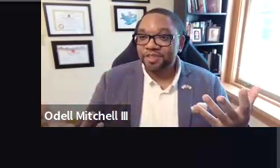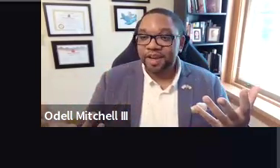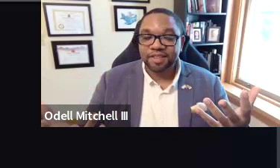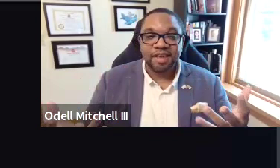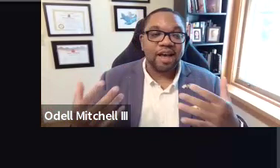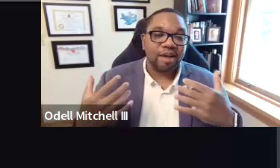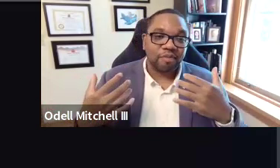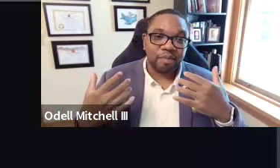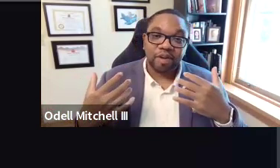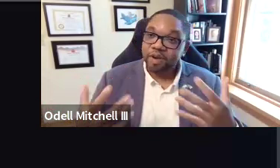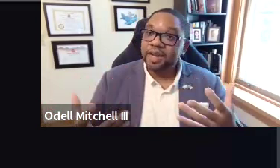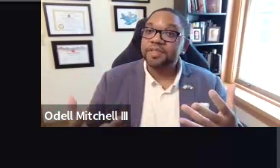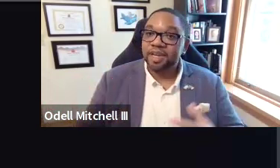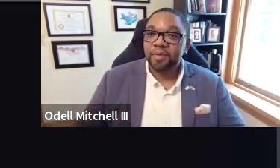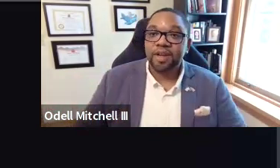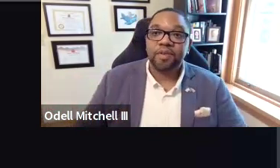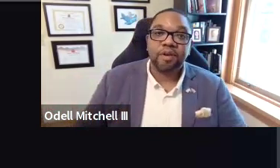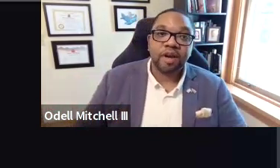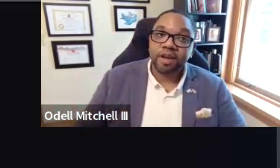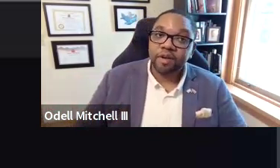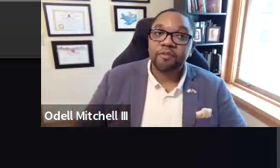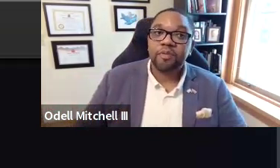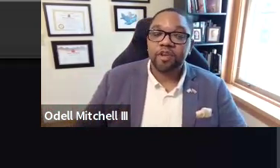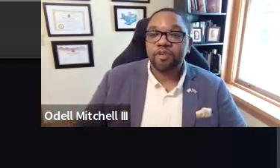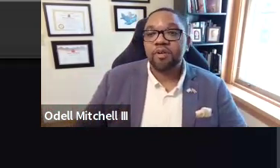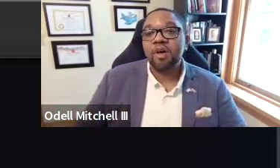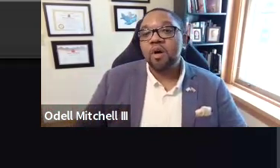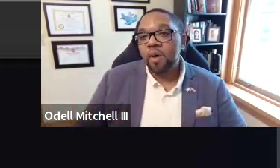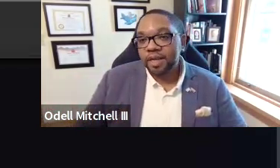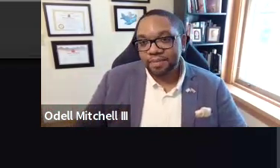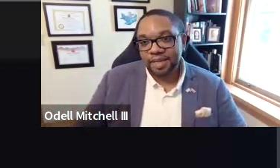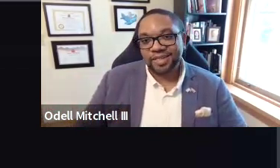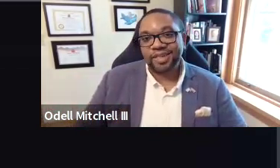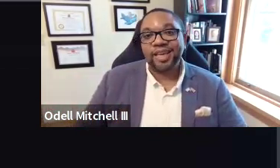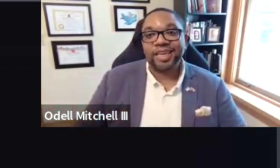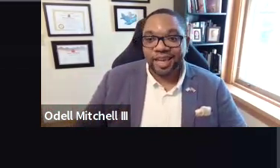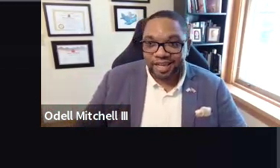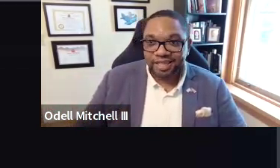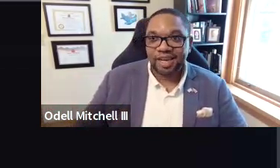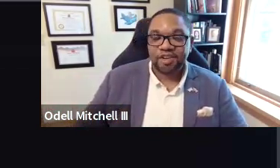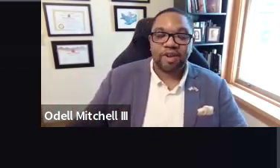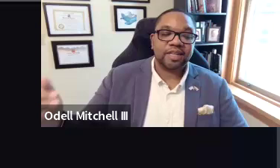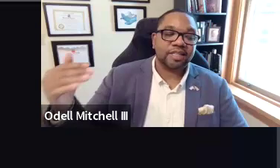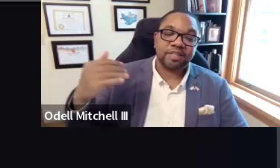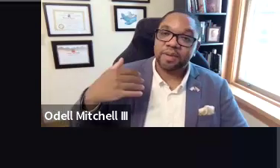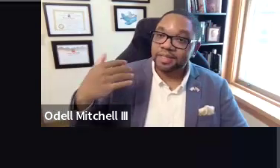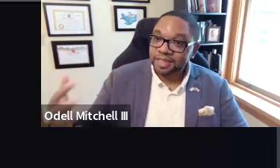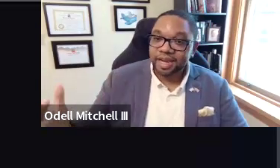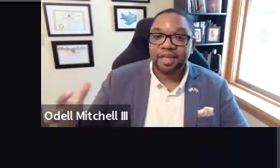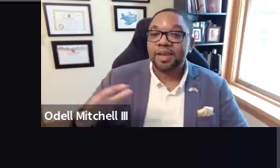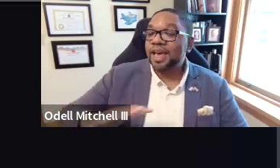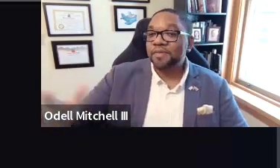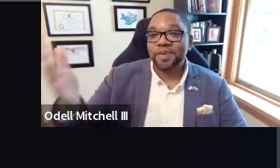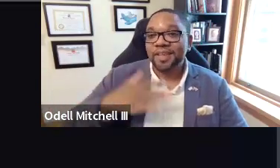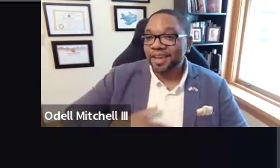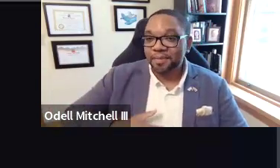demystifying contracts from a creative standpoint. If you're a creative professional, what does it mean to get into contracts and to be able to